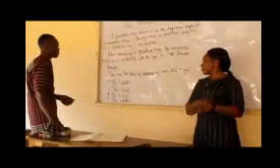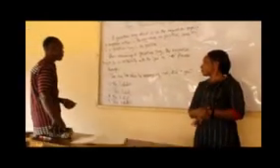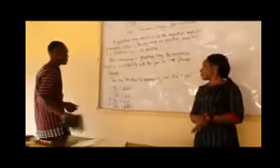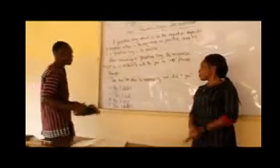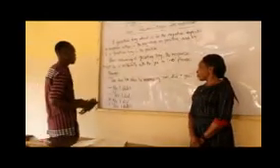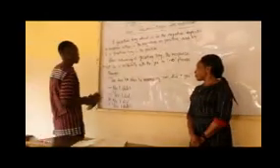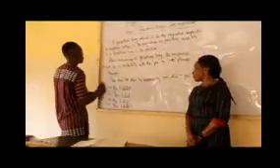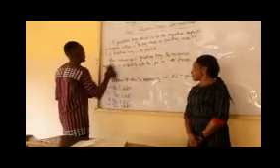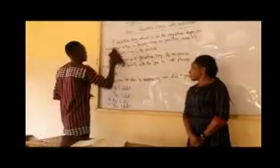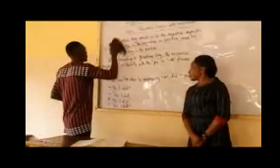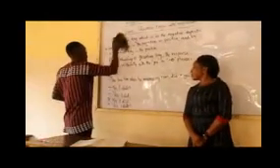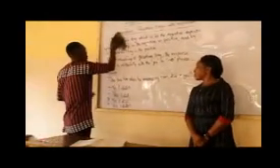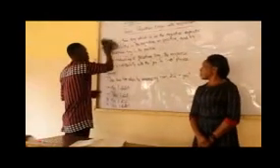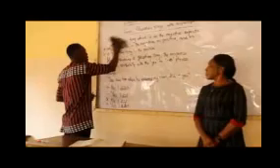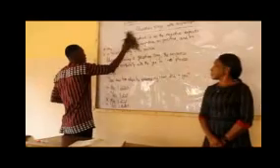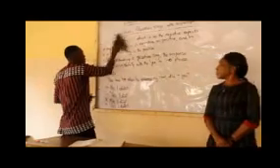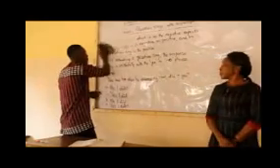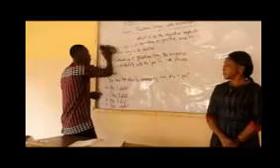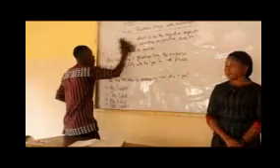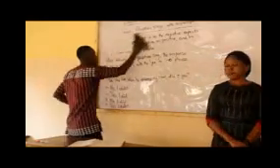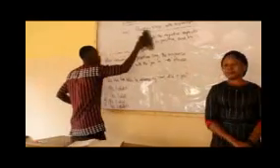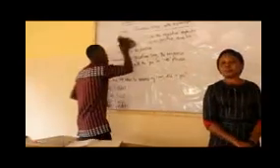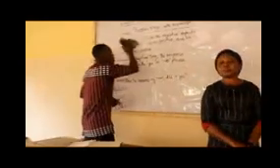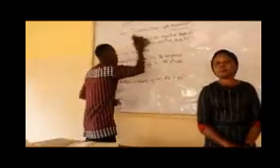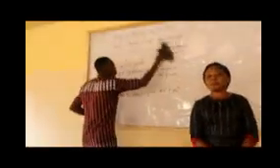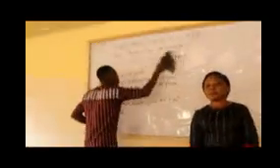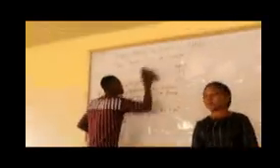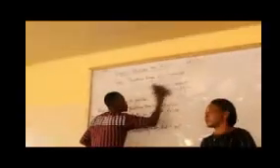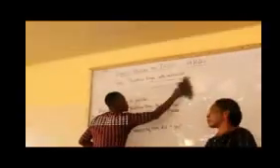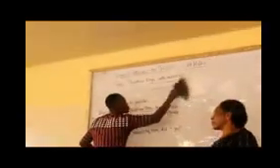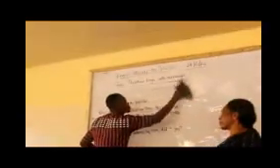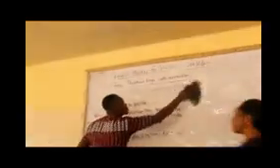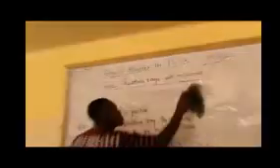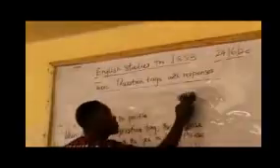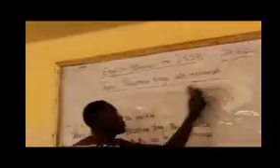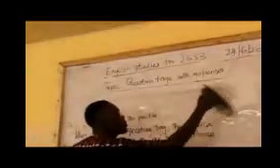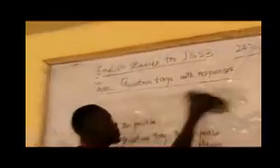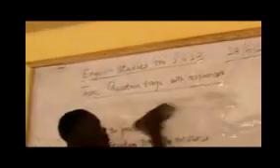Okay. Let's have other examples.